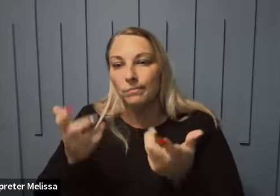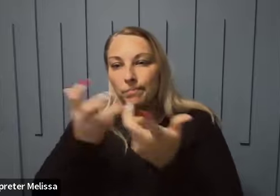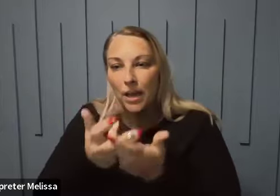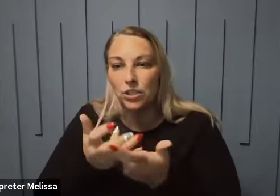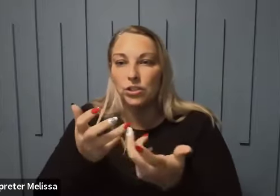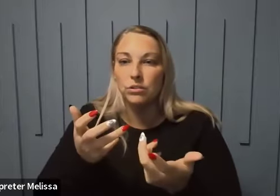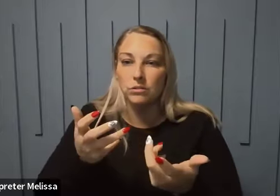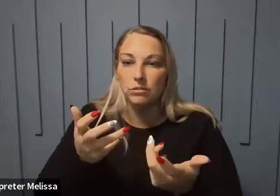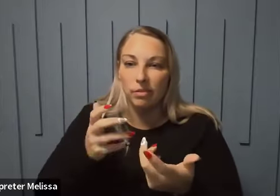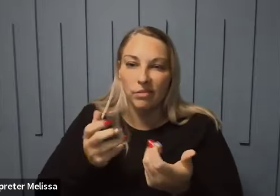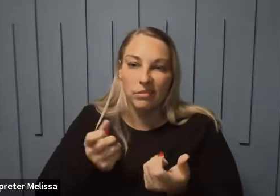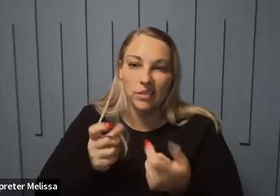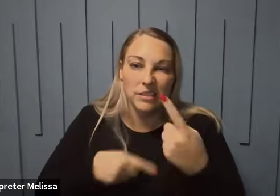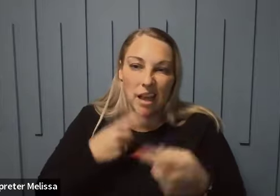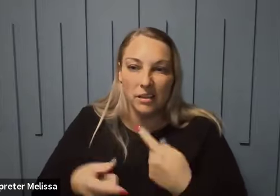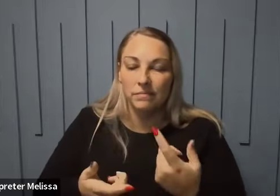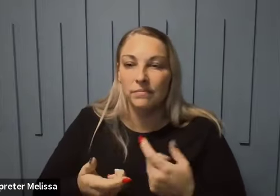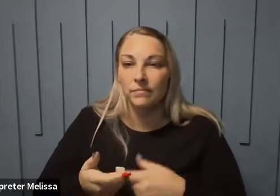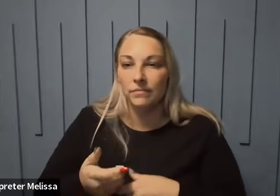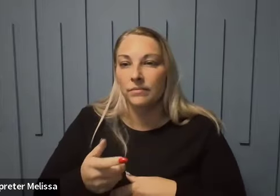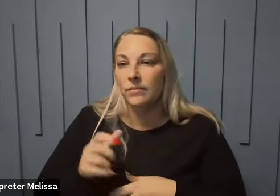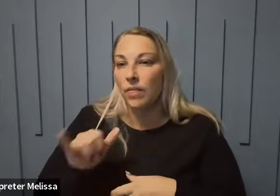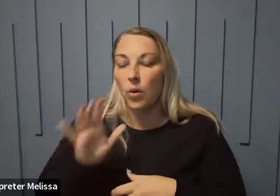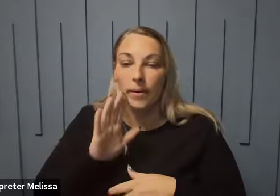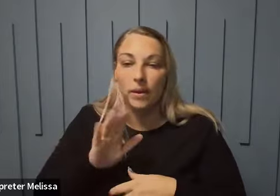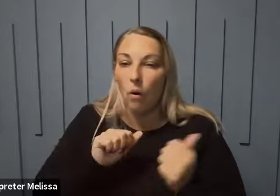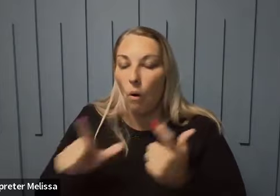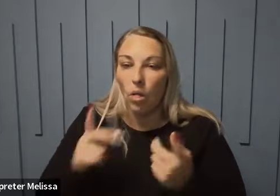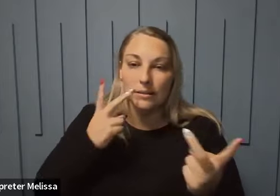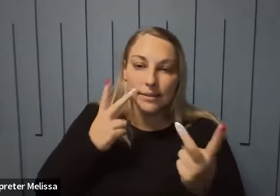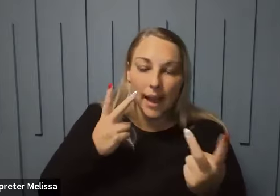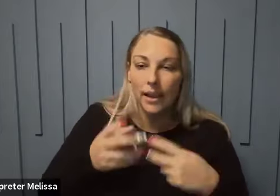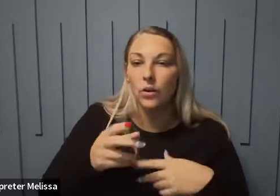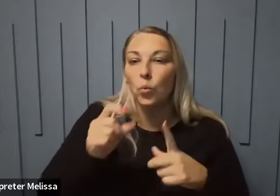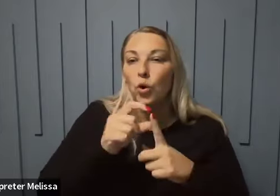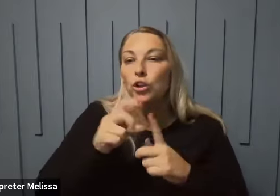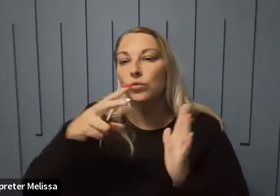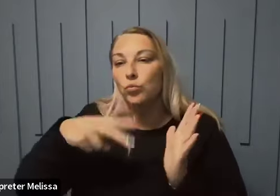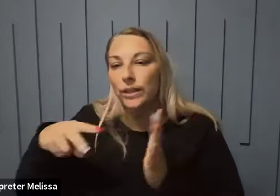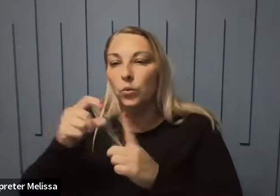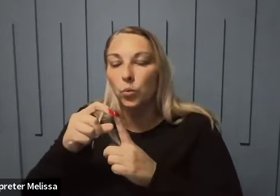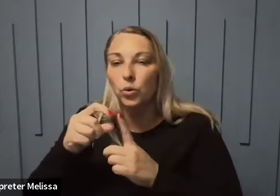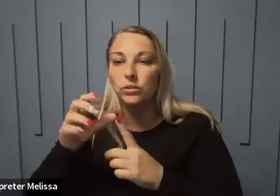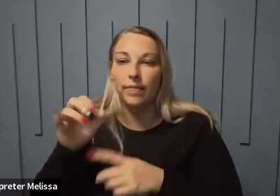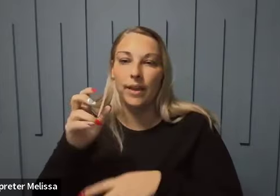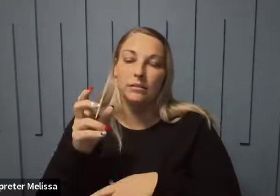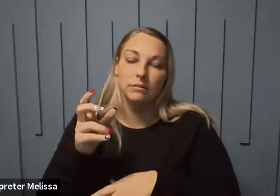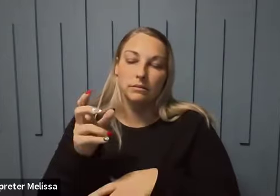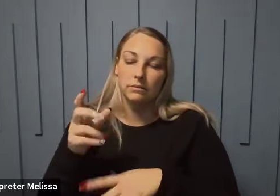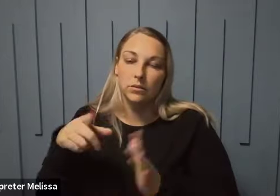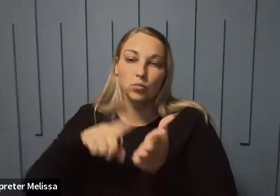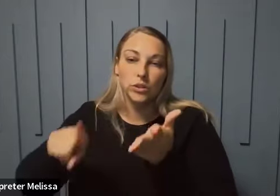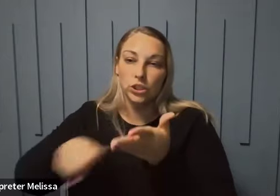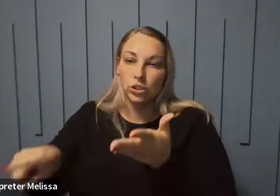every English word that could go with a sign, and that would be all sight word, whole word reading, and that's very hard. The research is clear